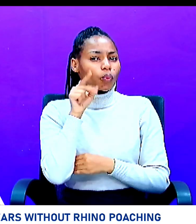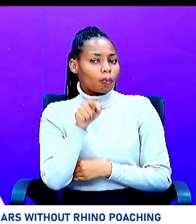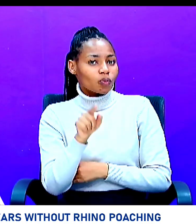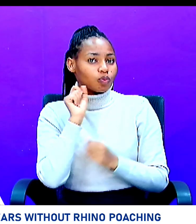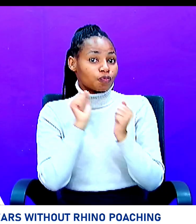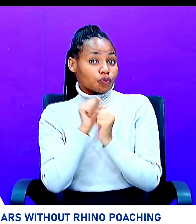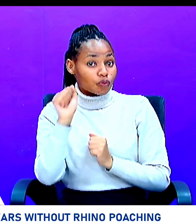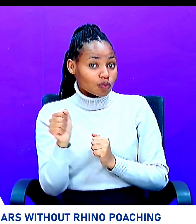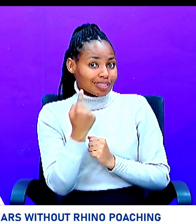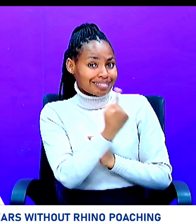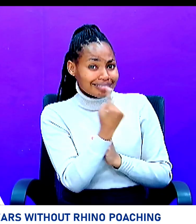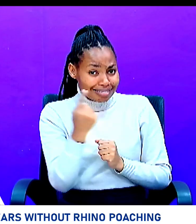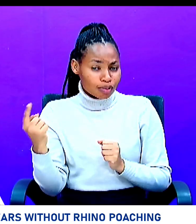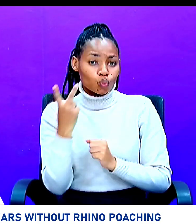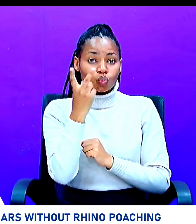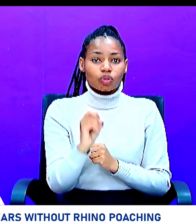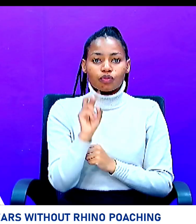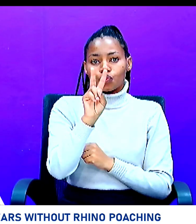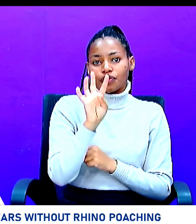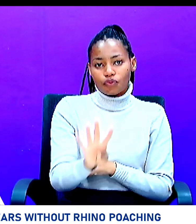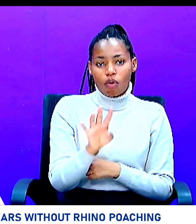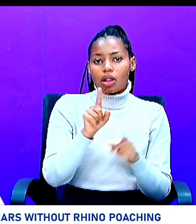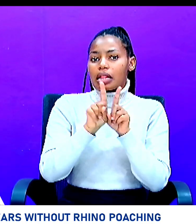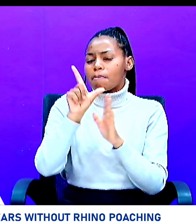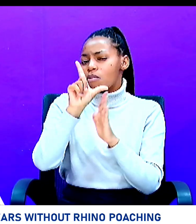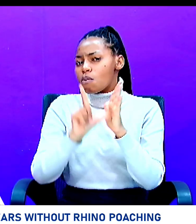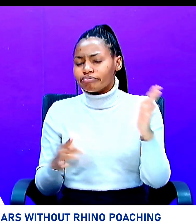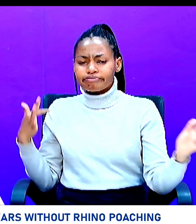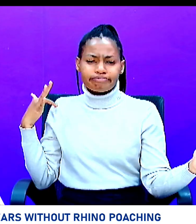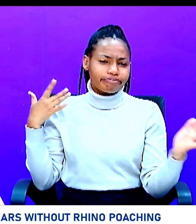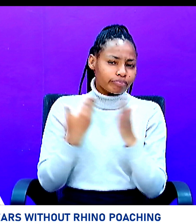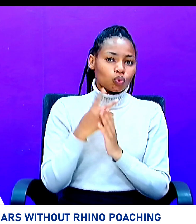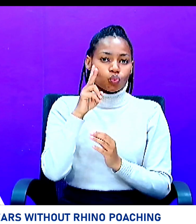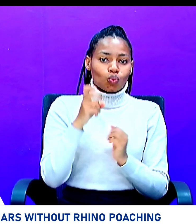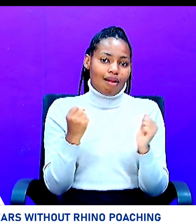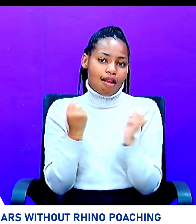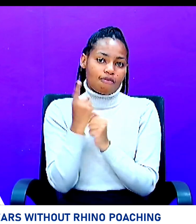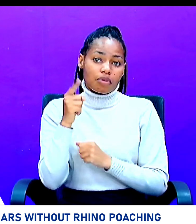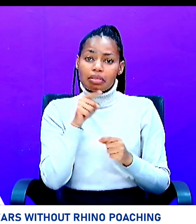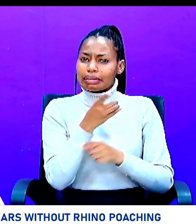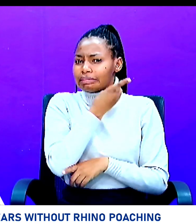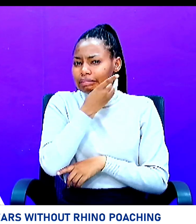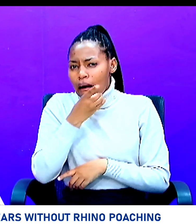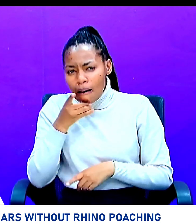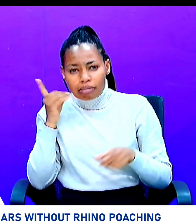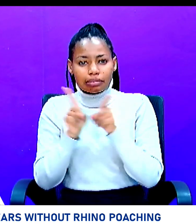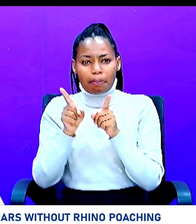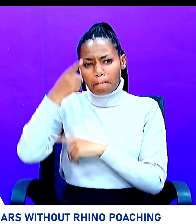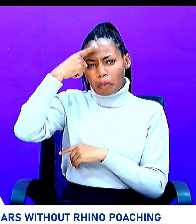to 2.15% in 2024, its lowest since 2011.